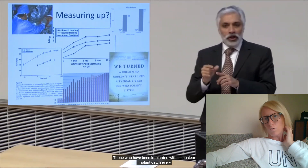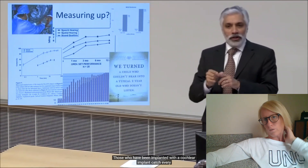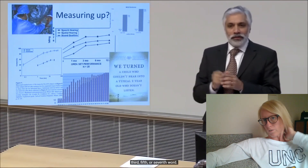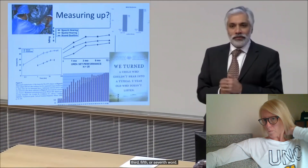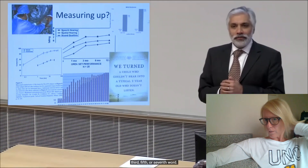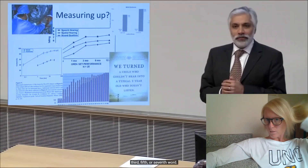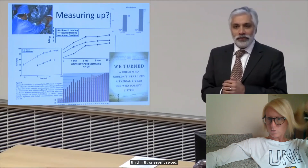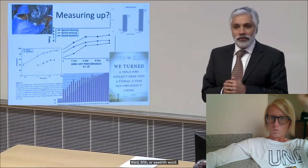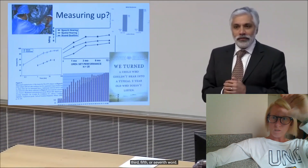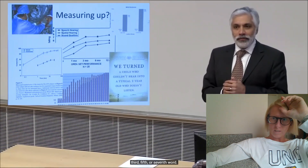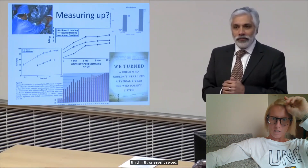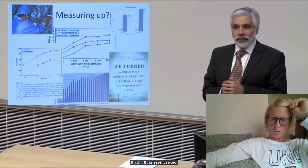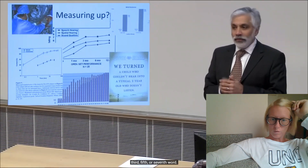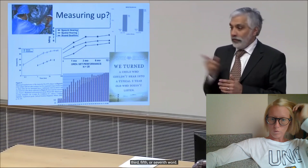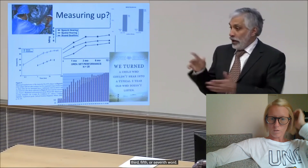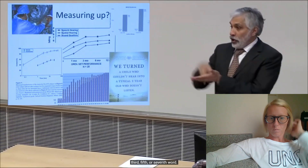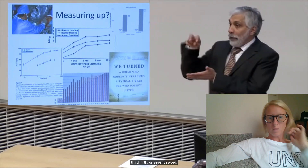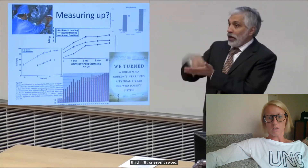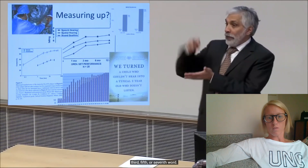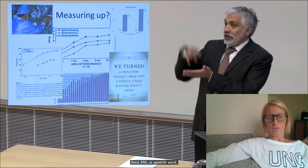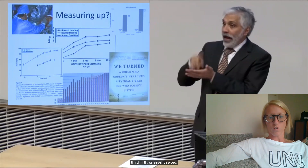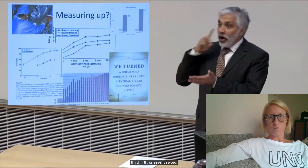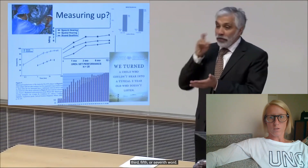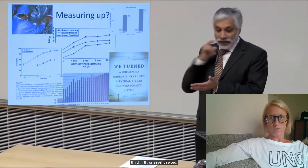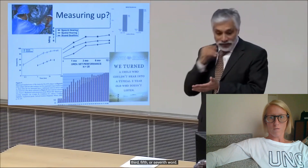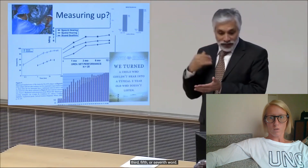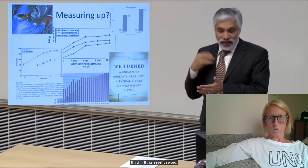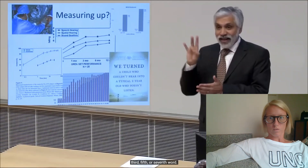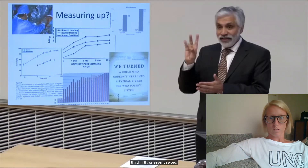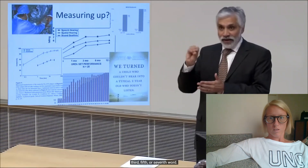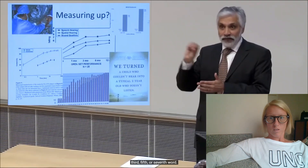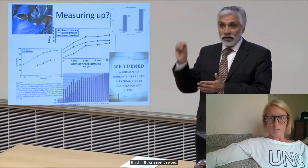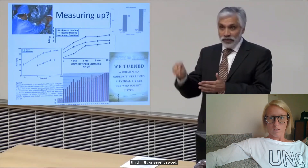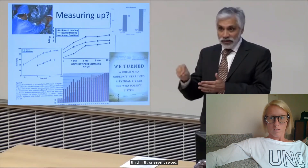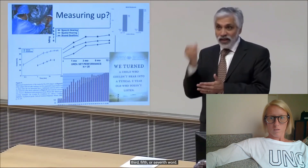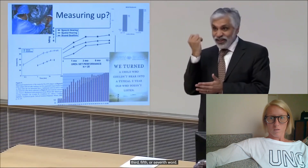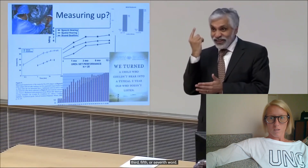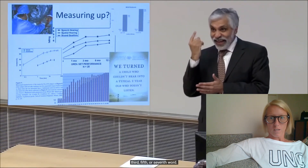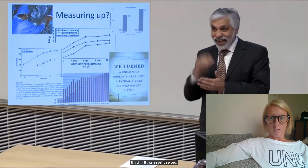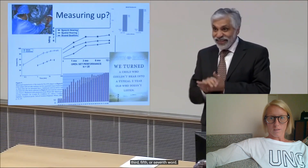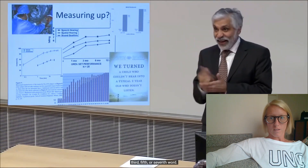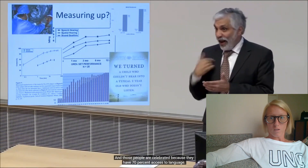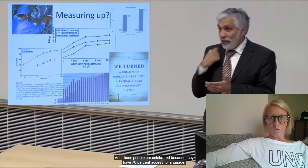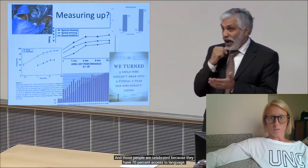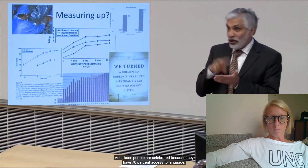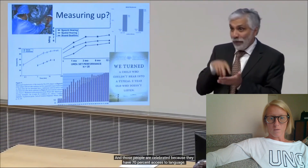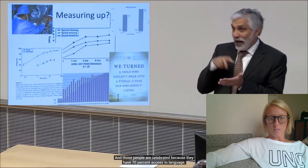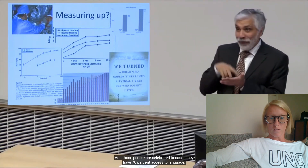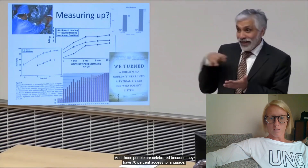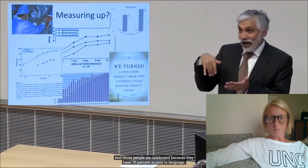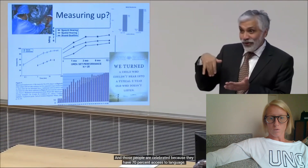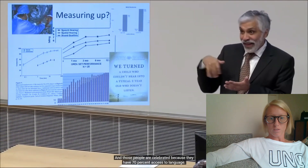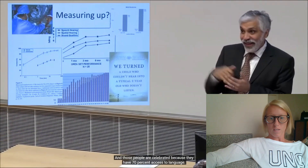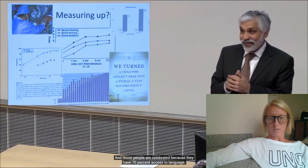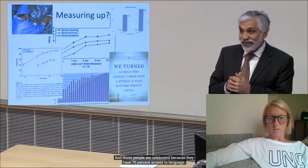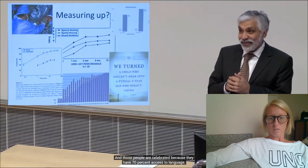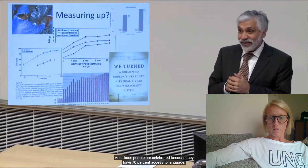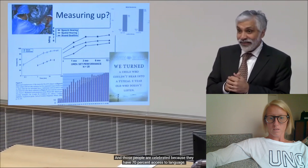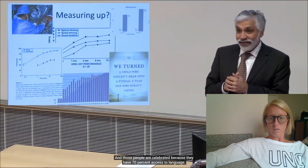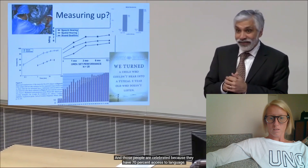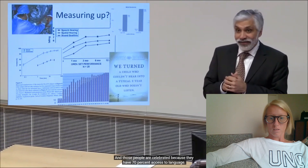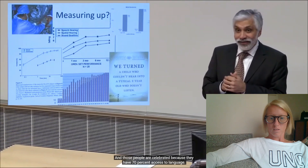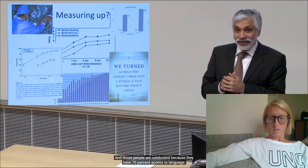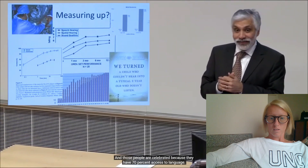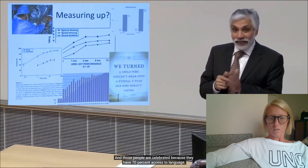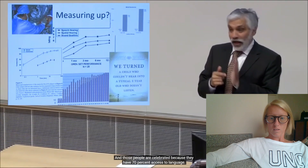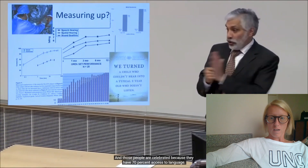people catch with every cochlear third, implants do not fifth, catch or every seventh word. maybe every third, fifth, or seventh word. And those only about people are 70% celebrating because